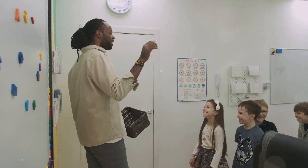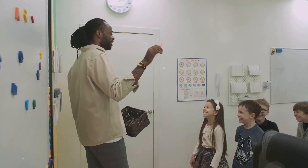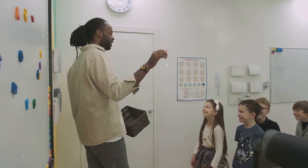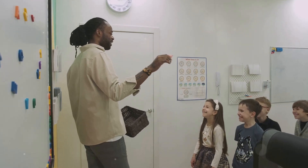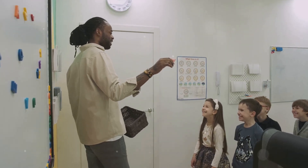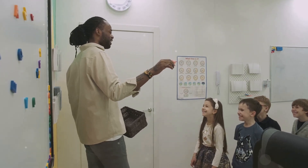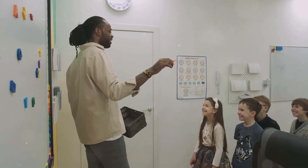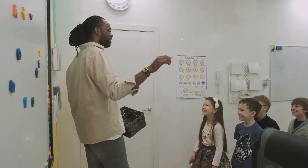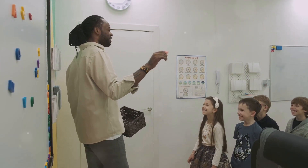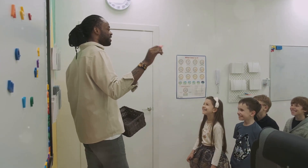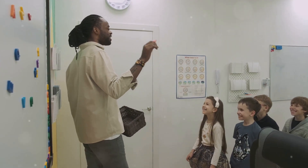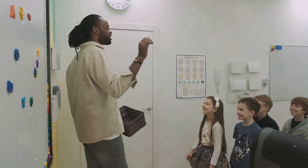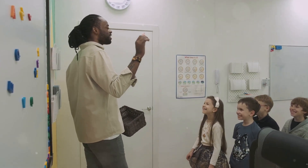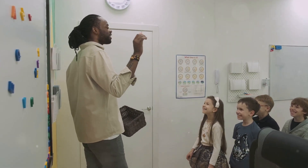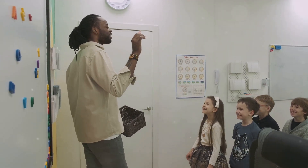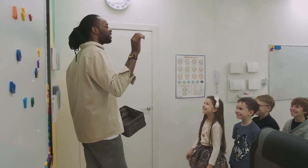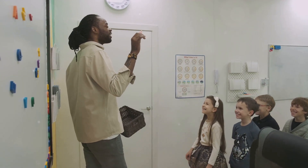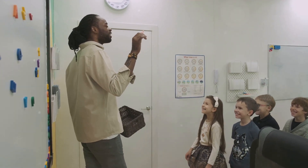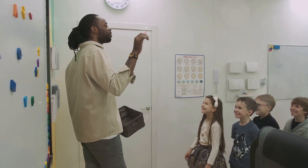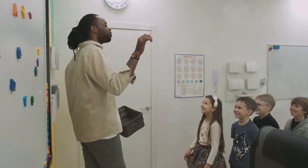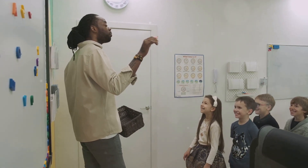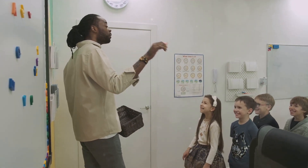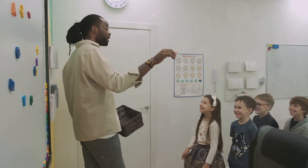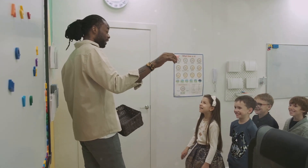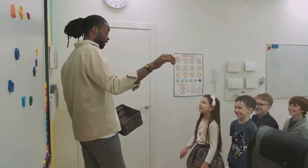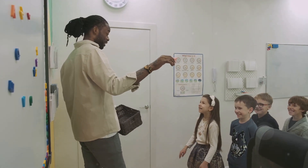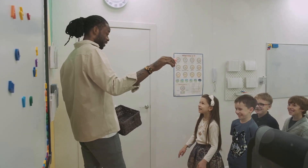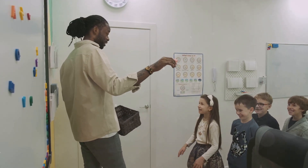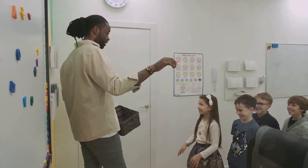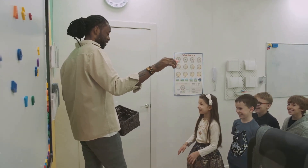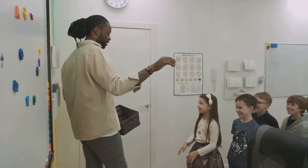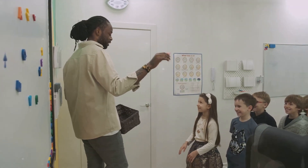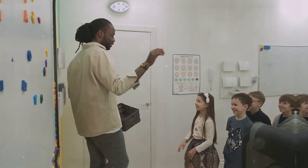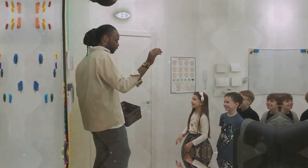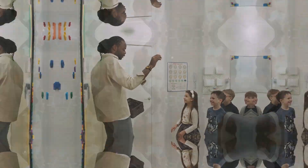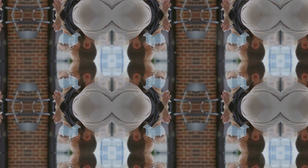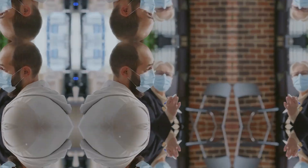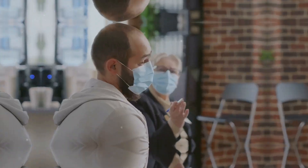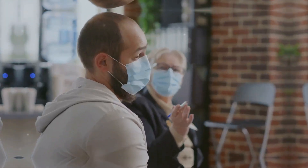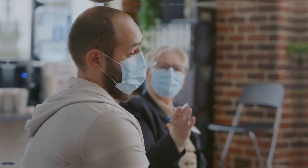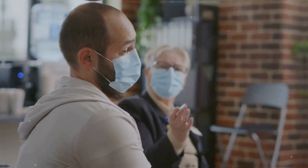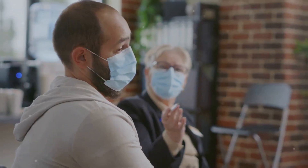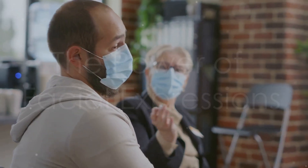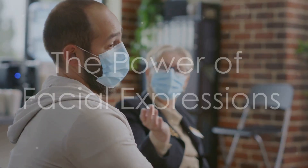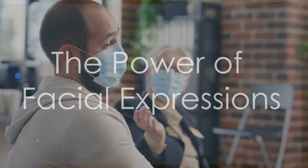to see how ASL constructs sentences in a unique and visually expressive way.